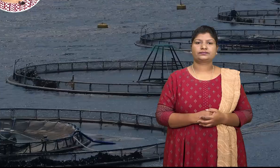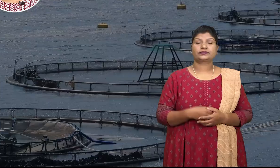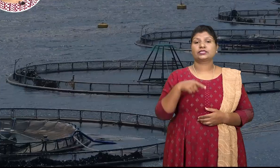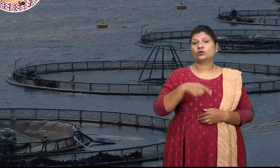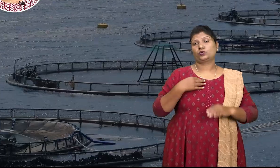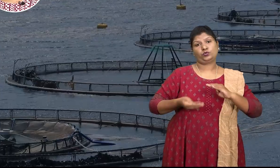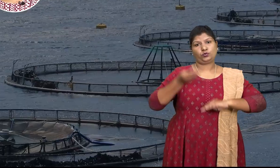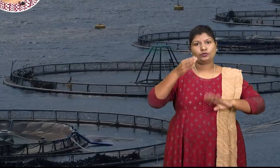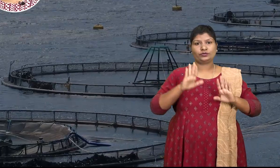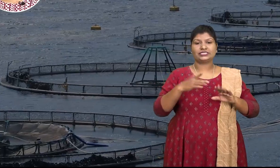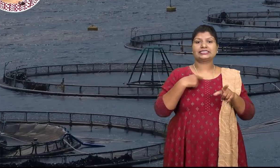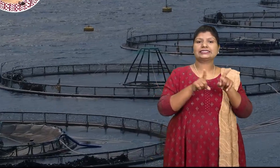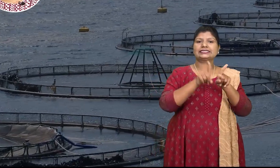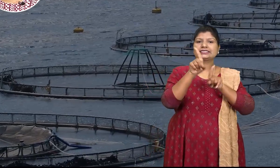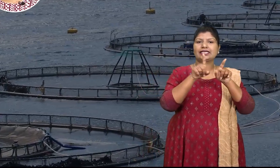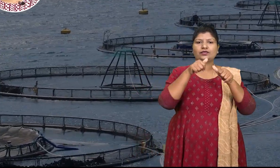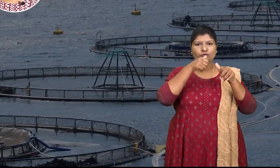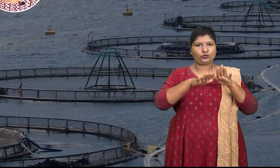rich in seaweeds.